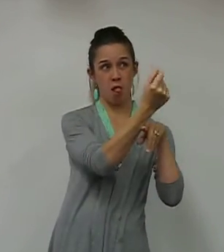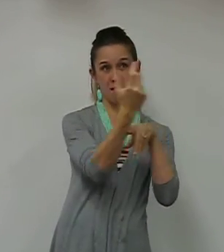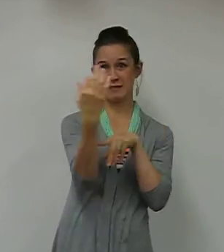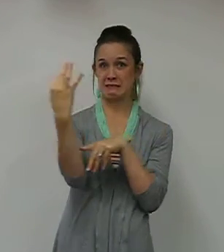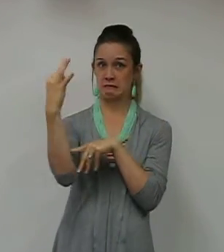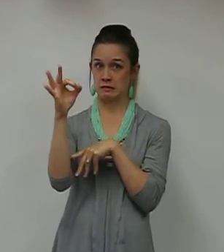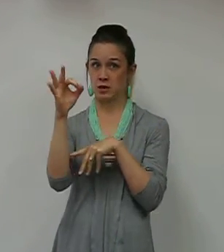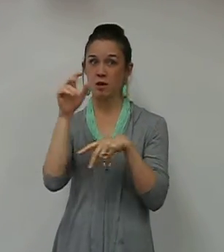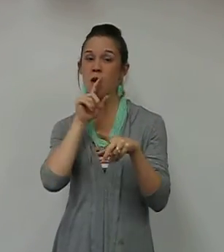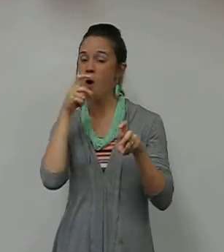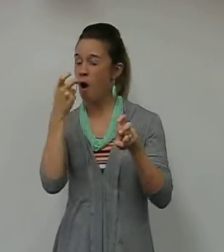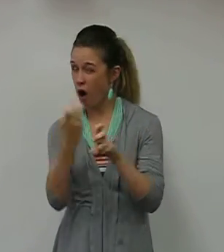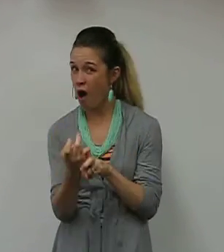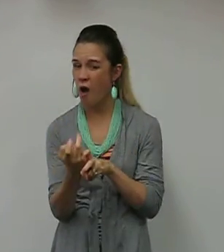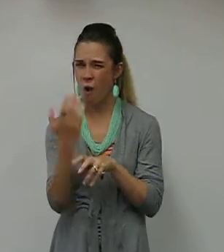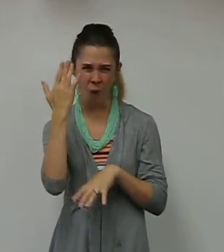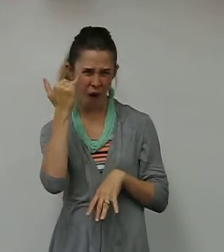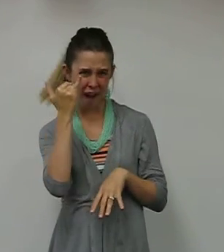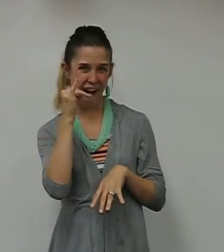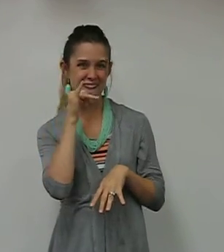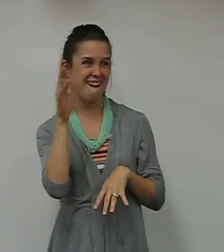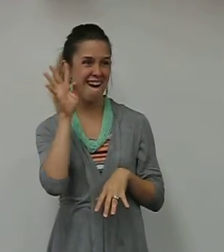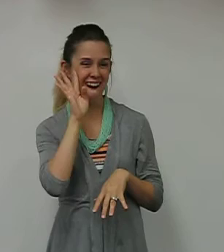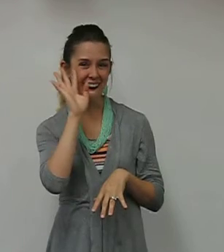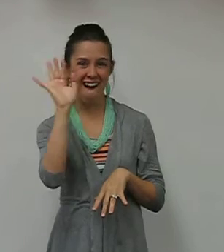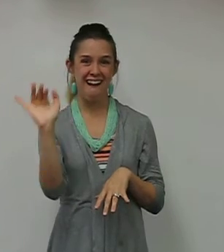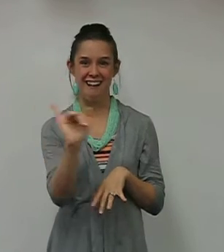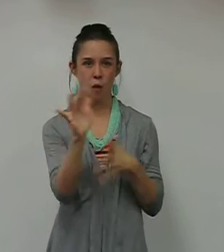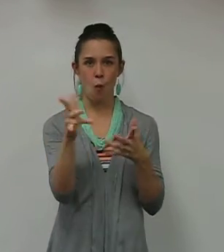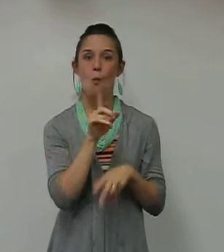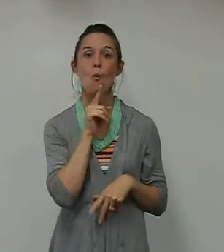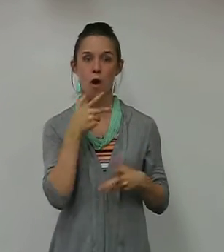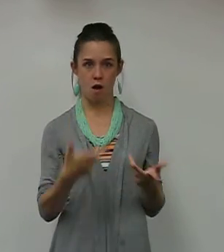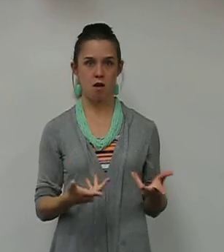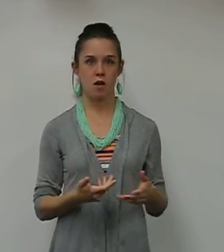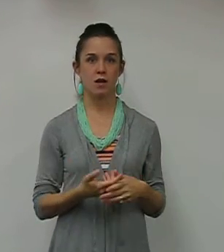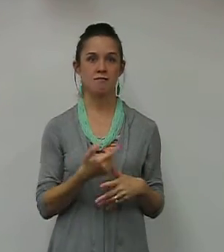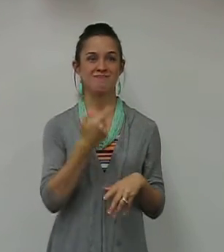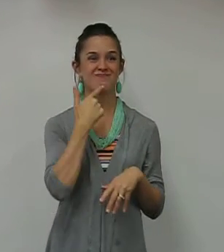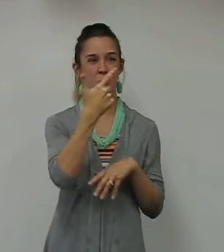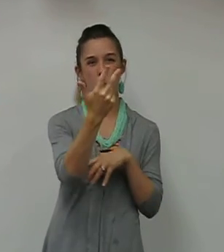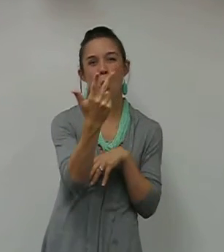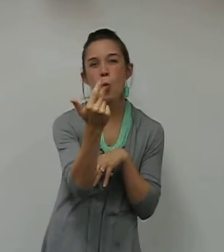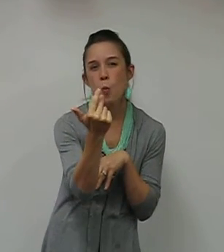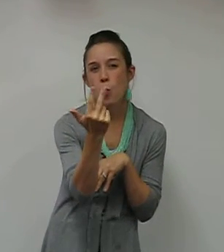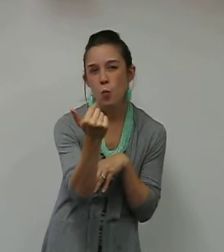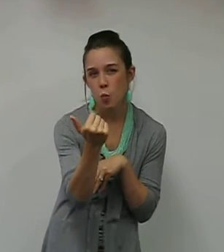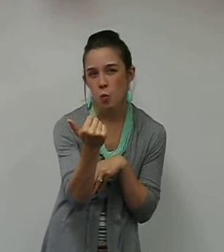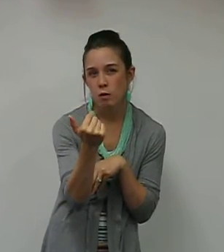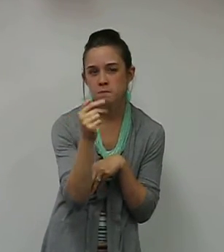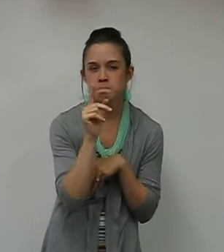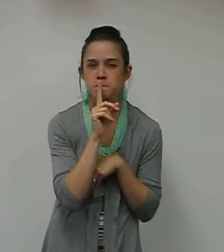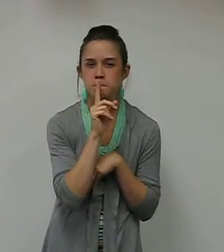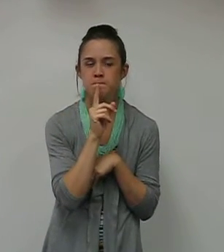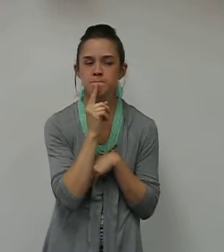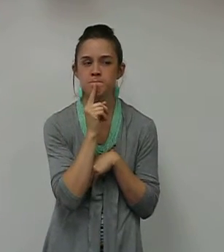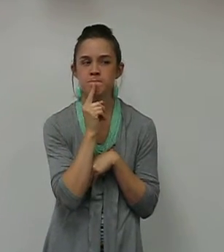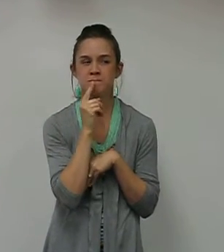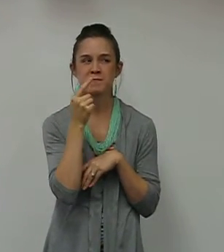numbers because it doesn't sound like what they are. So it says 13. And yesterday I